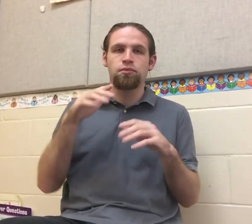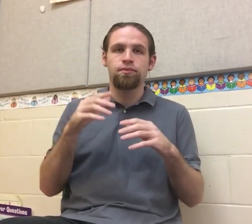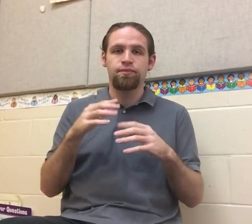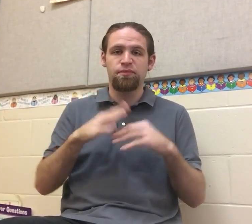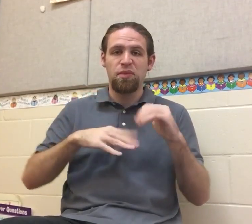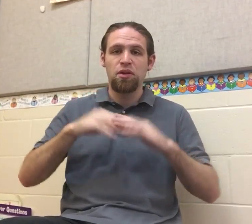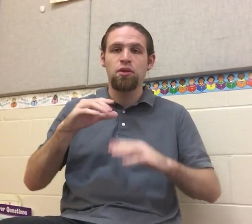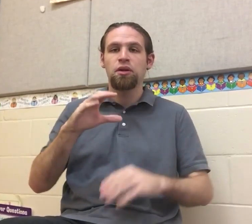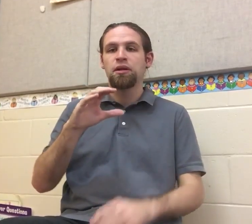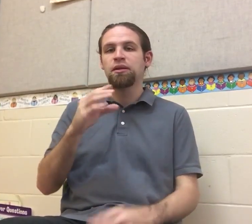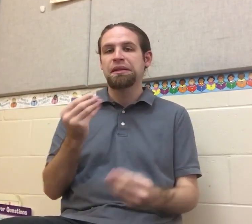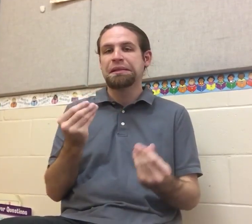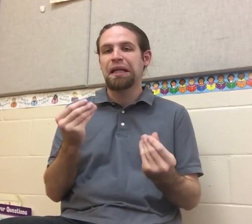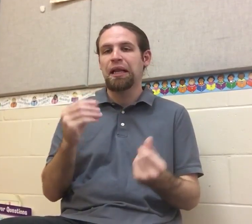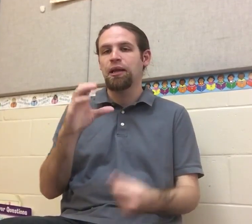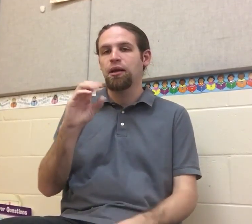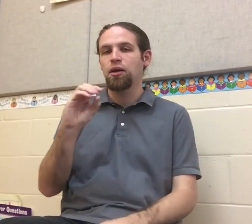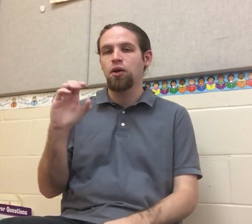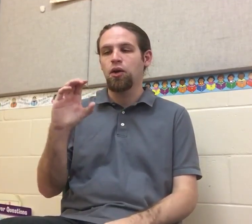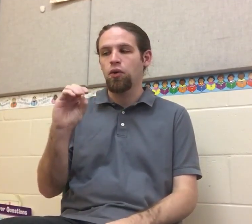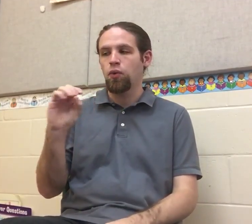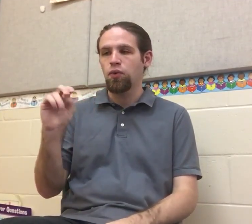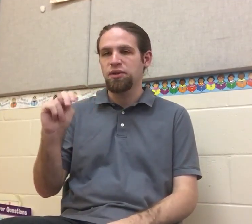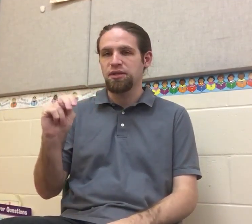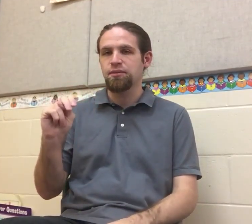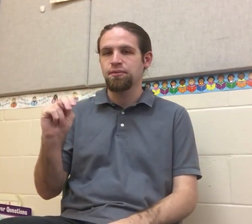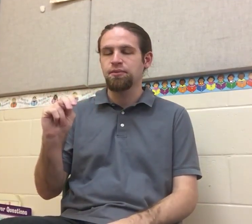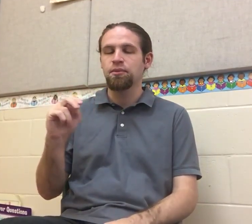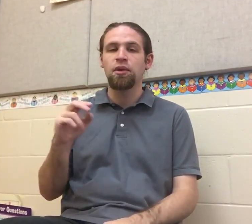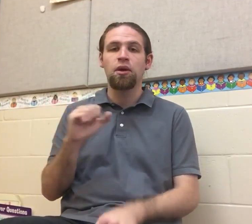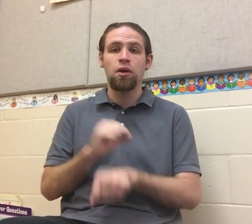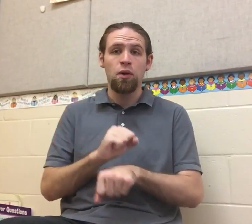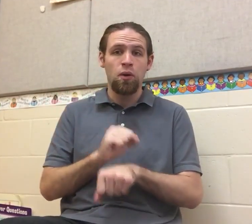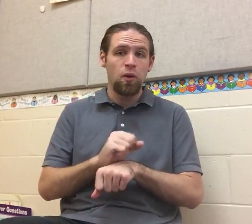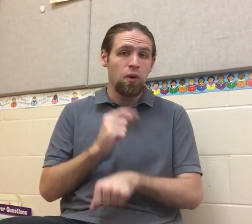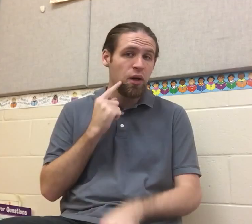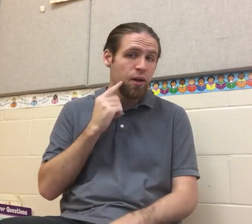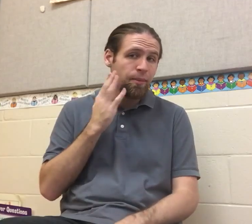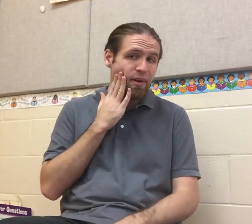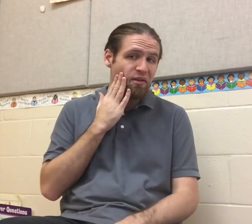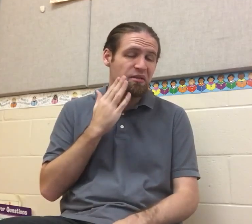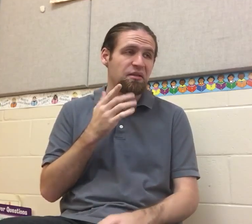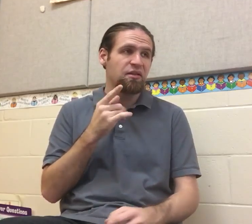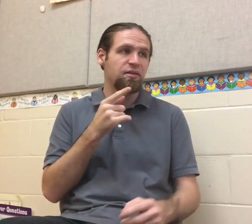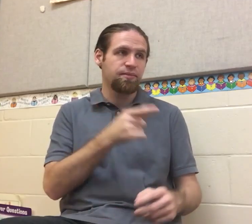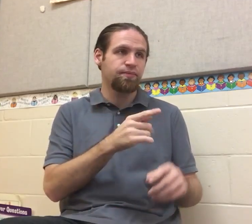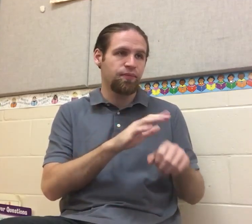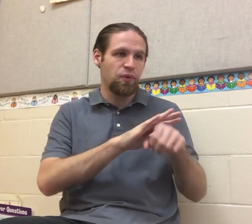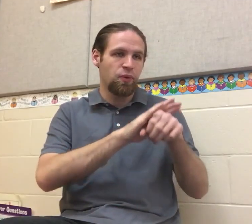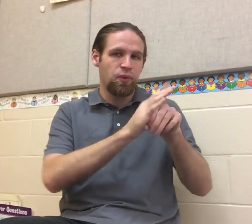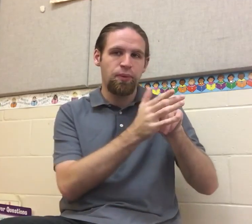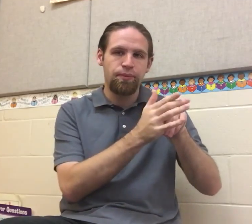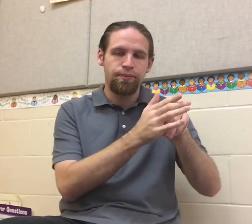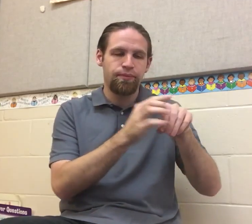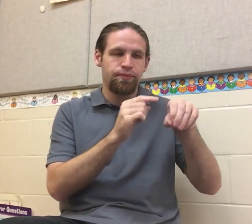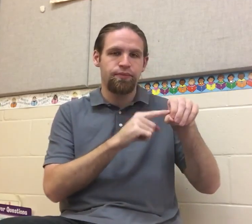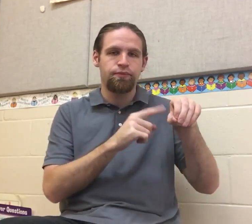and depend upon one another to live, solving problems as a team. We gather and share food, build